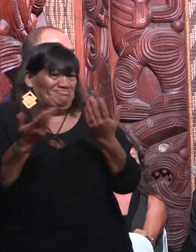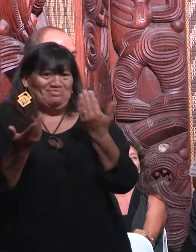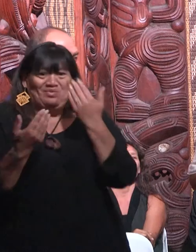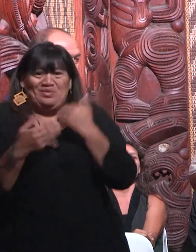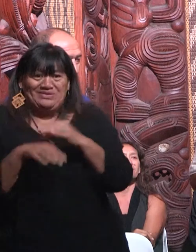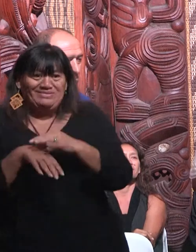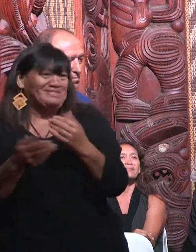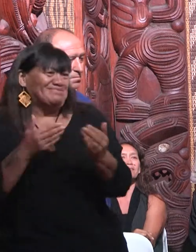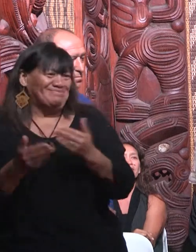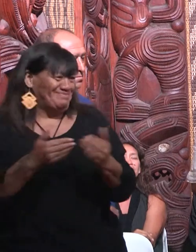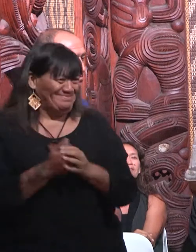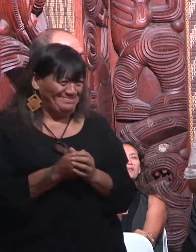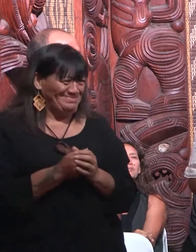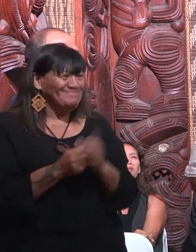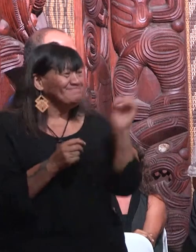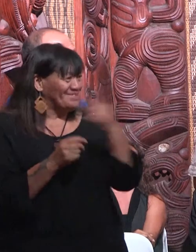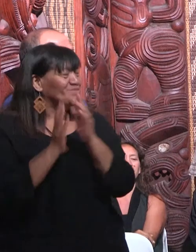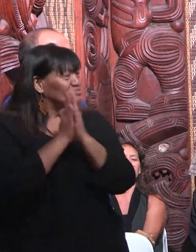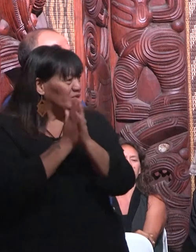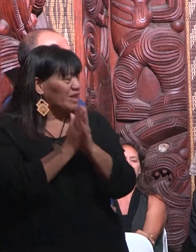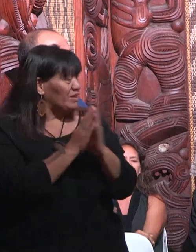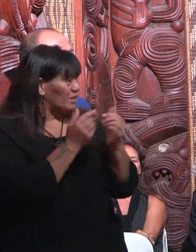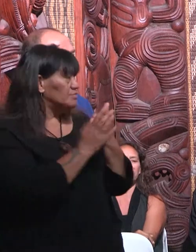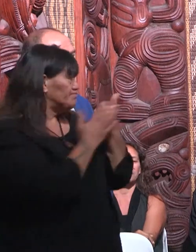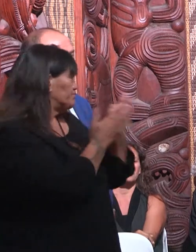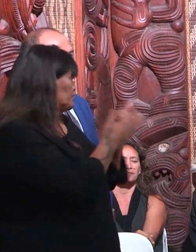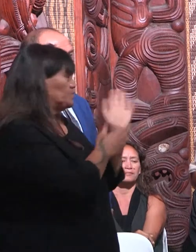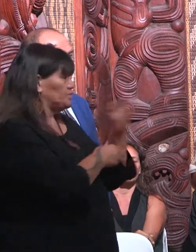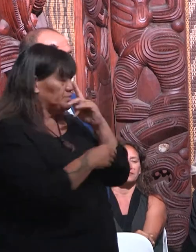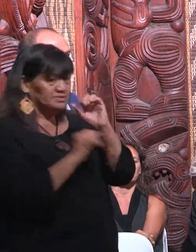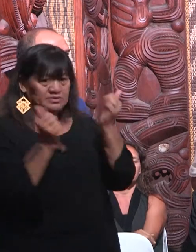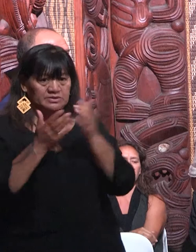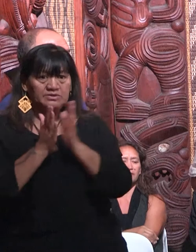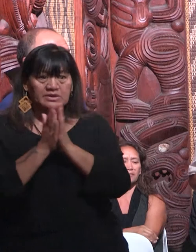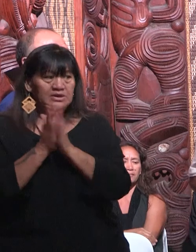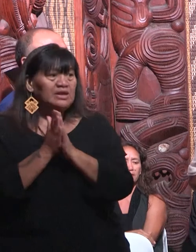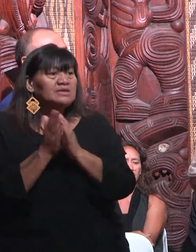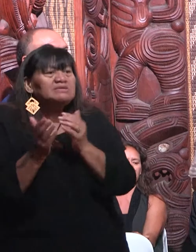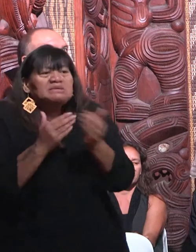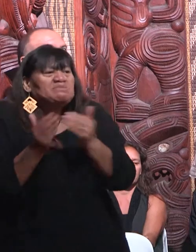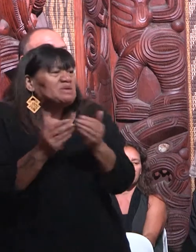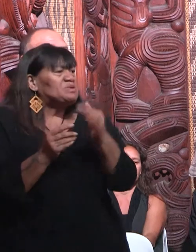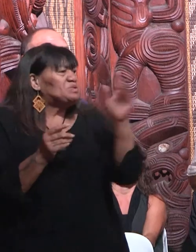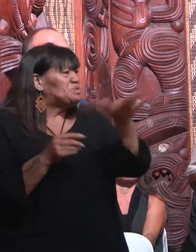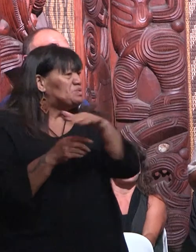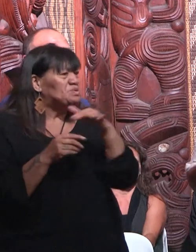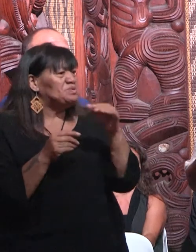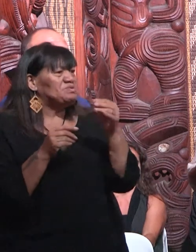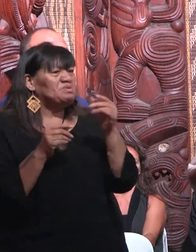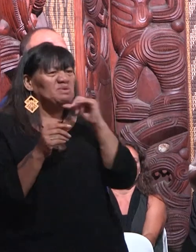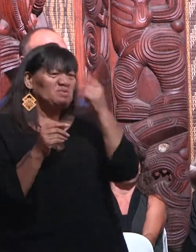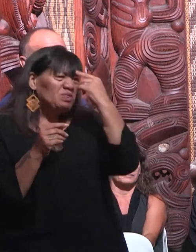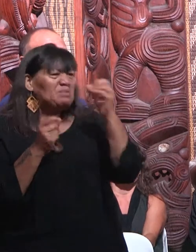ngā kōrero me ngā inoi katoa ko tukua, e mihi atu ana, ahatia ko wai, te iti, te rahi, me